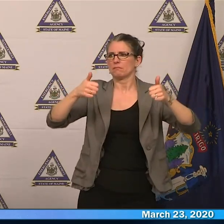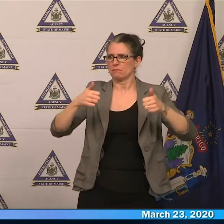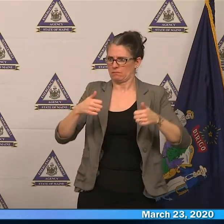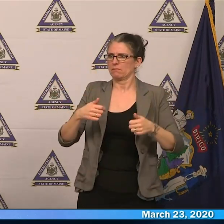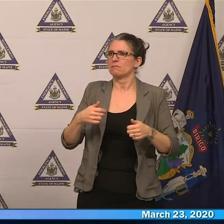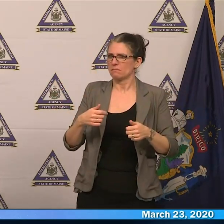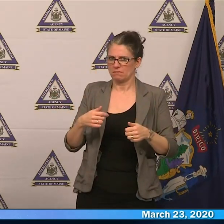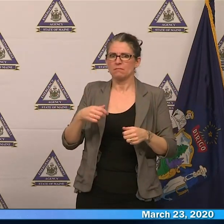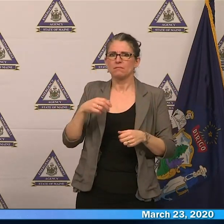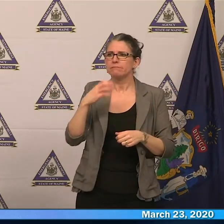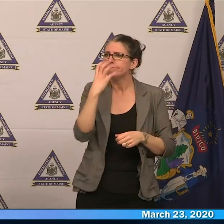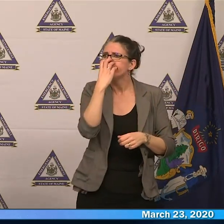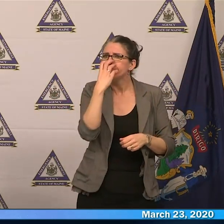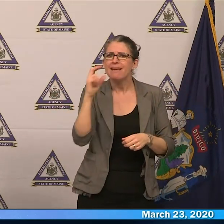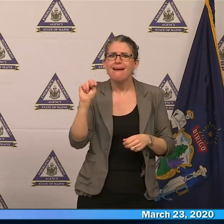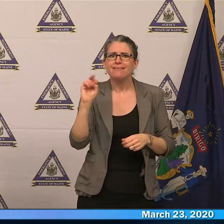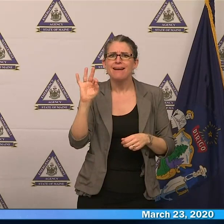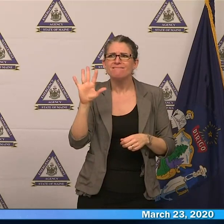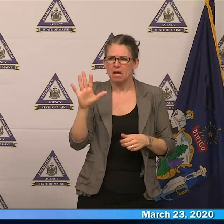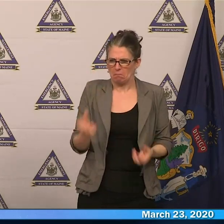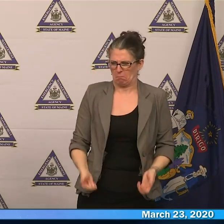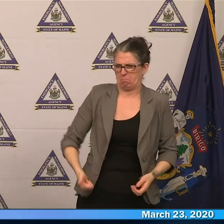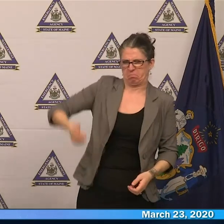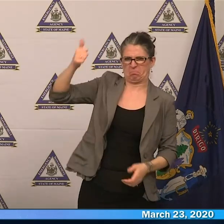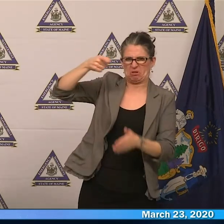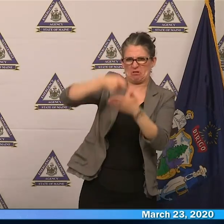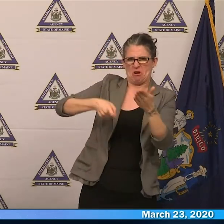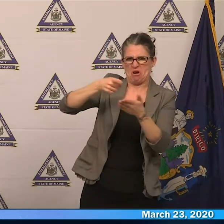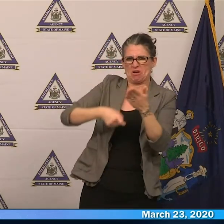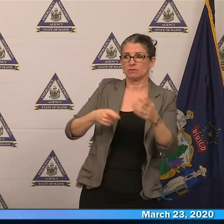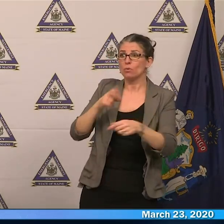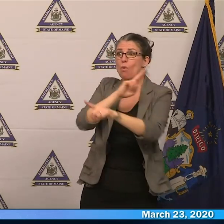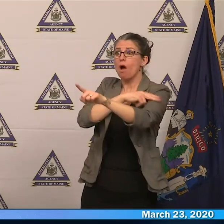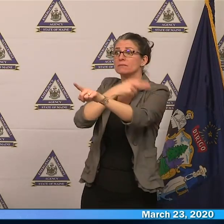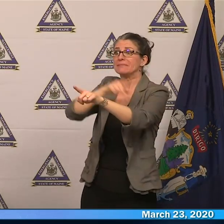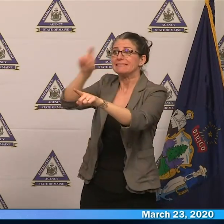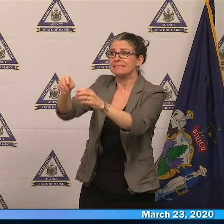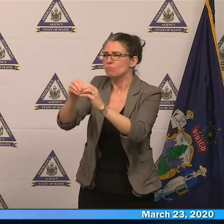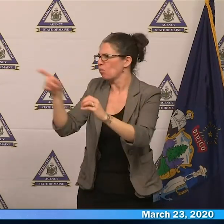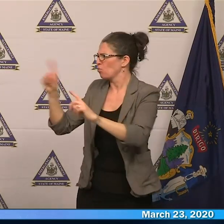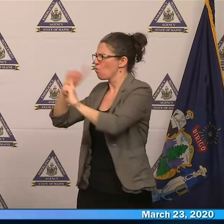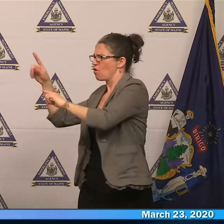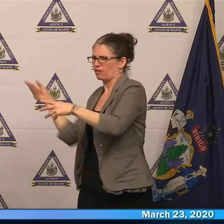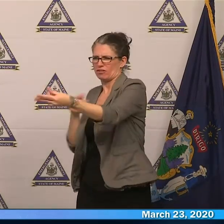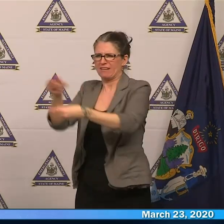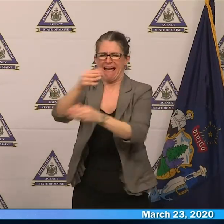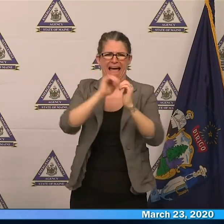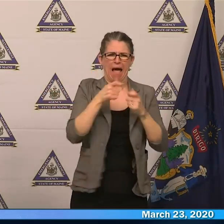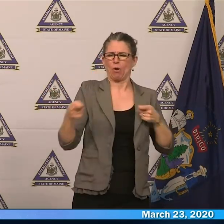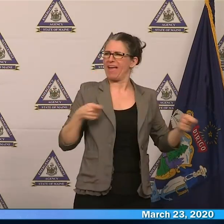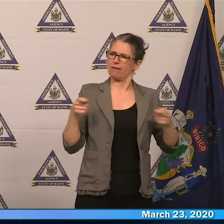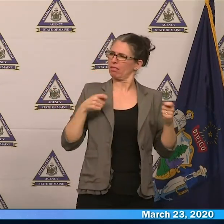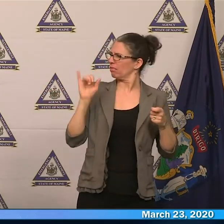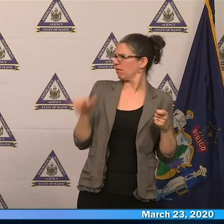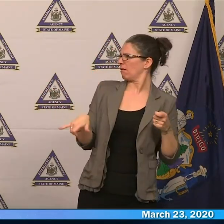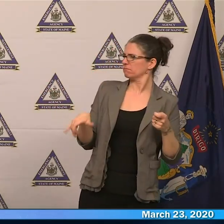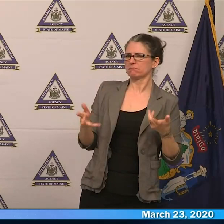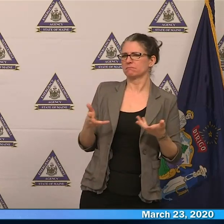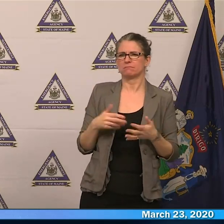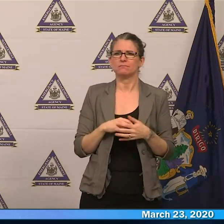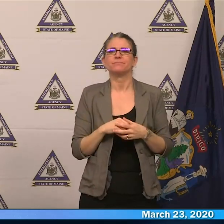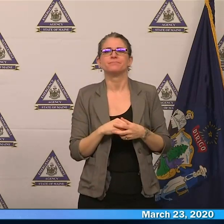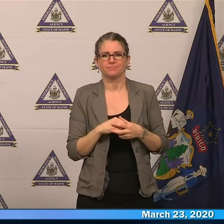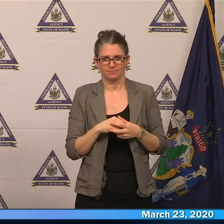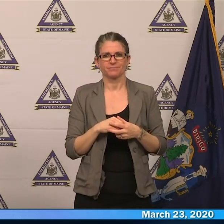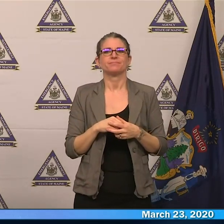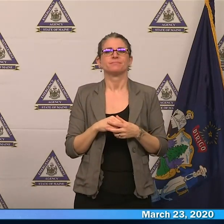market? And can you outline sort of the different ways you source this stuff? Great. So Michael's question is around the utilization rate of this protective